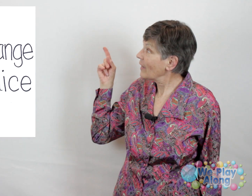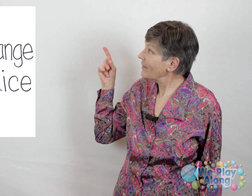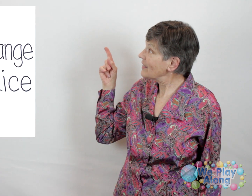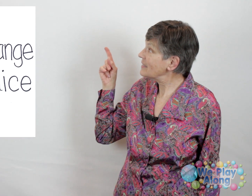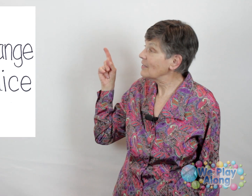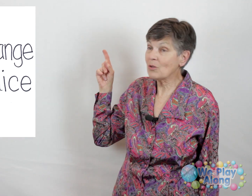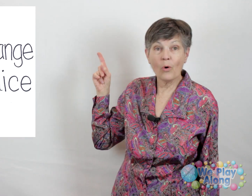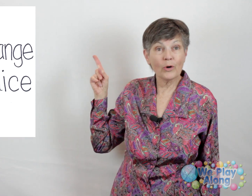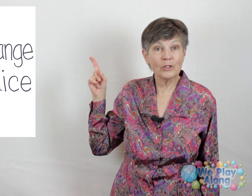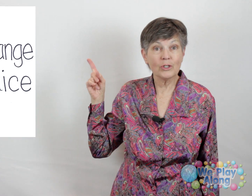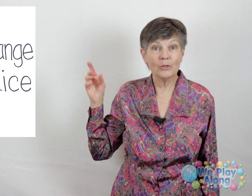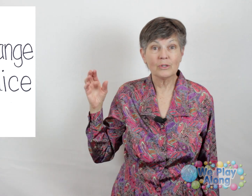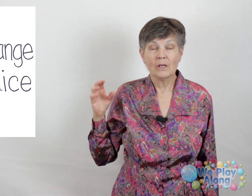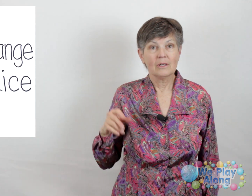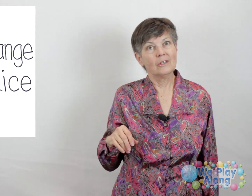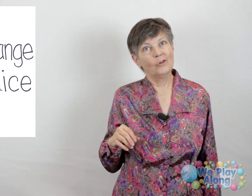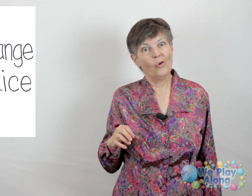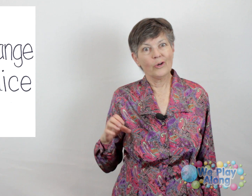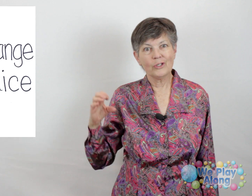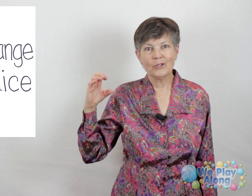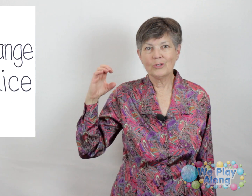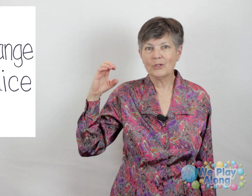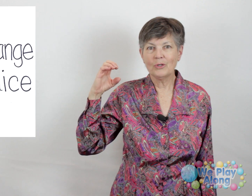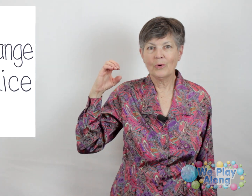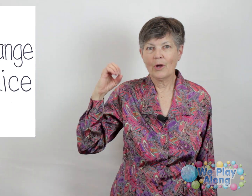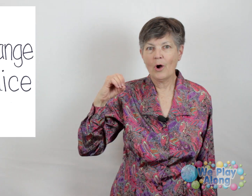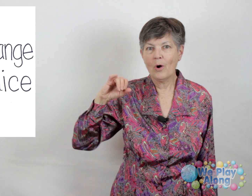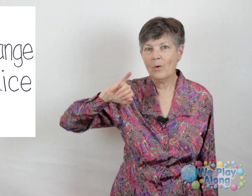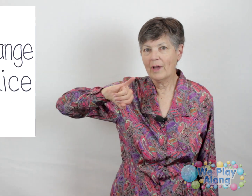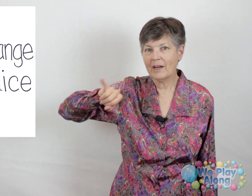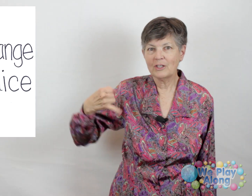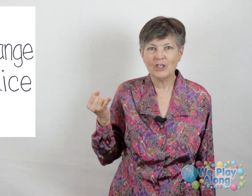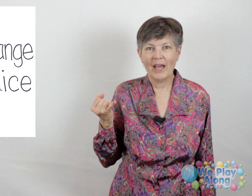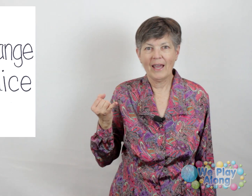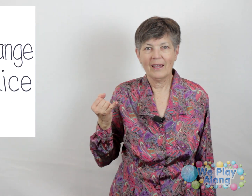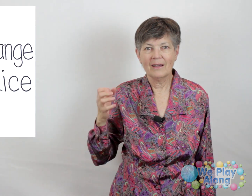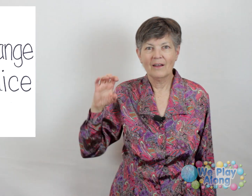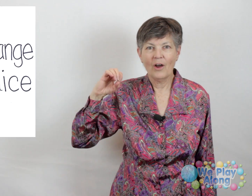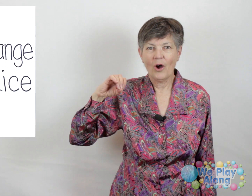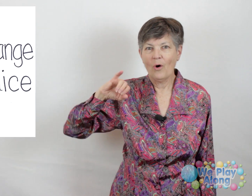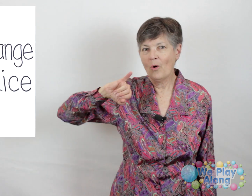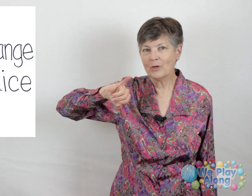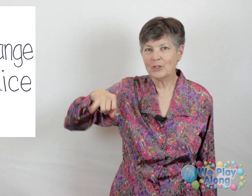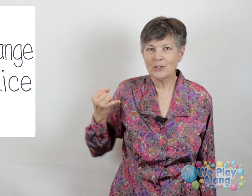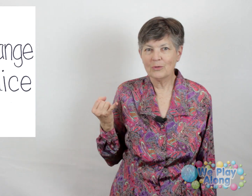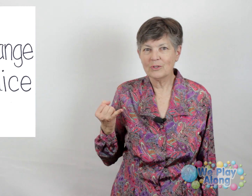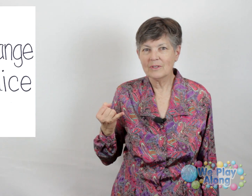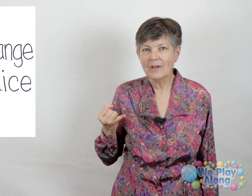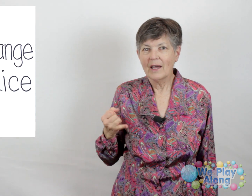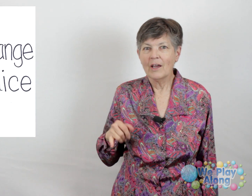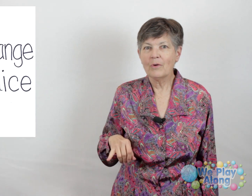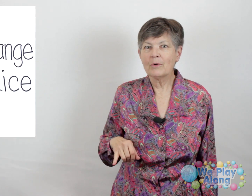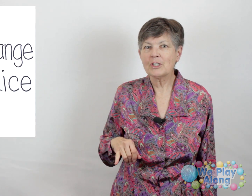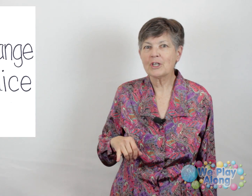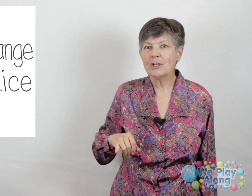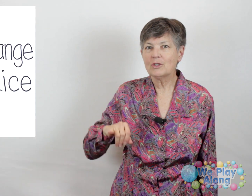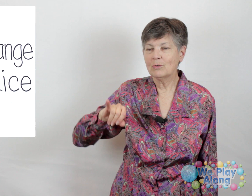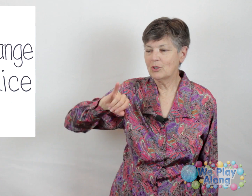like this is orange juice. To do orange juice, you do an O and a J. Orange juice. If we were just going to do